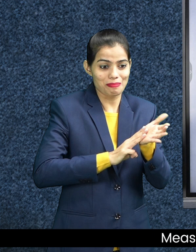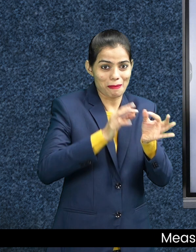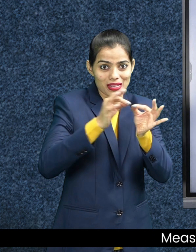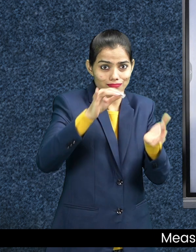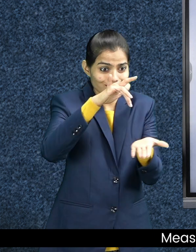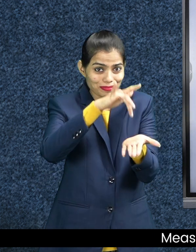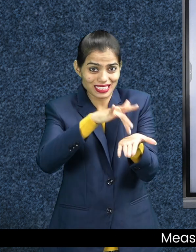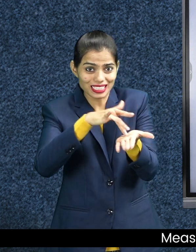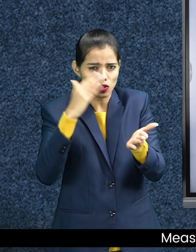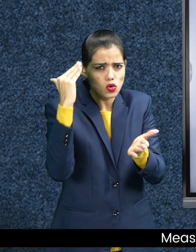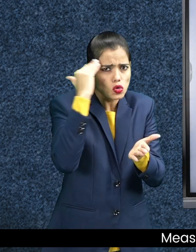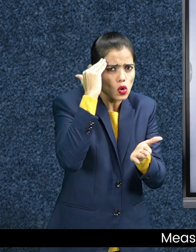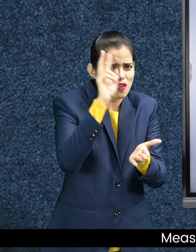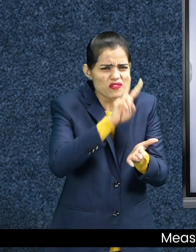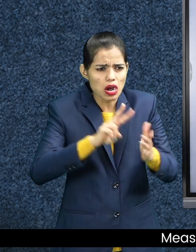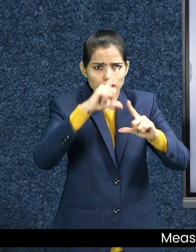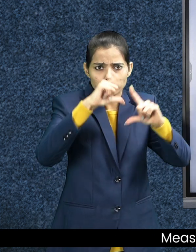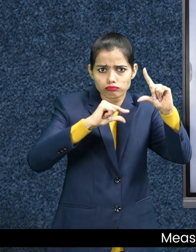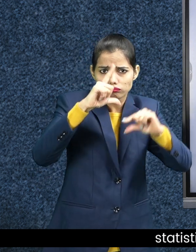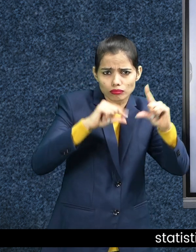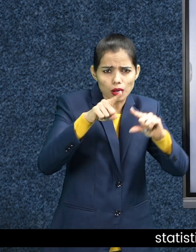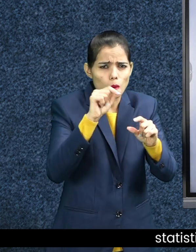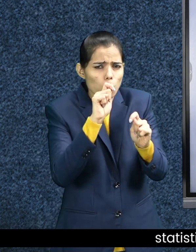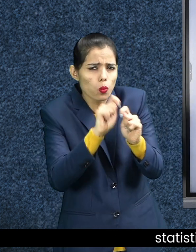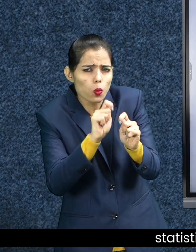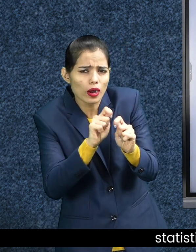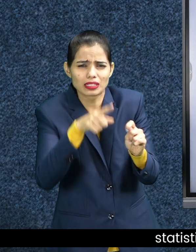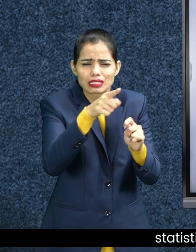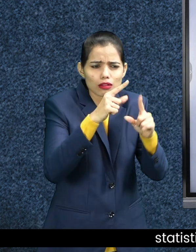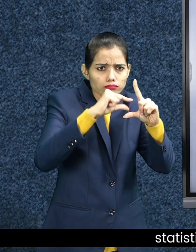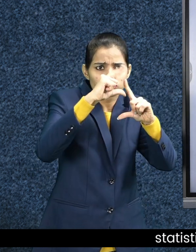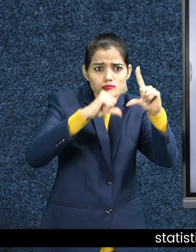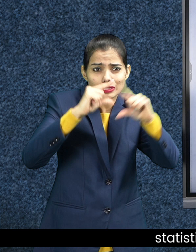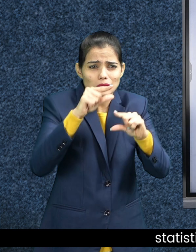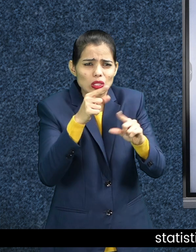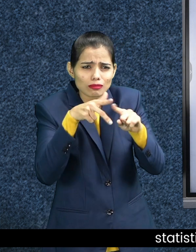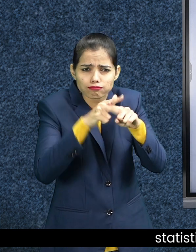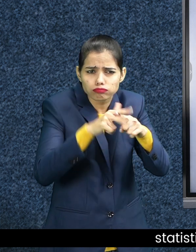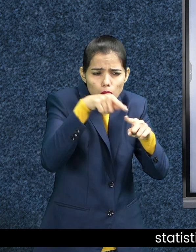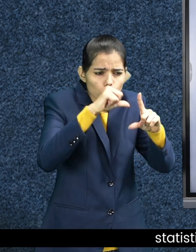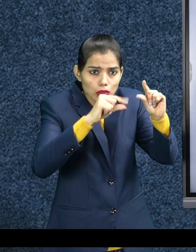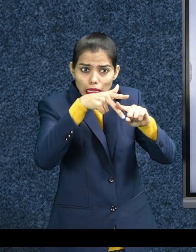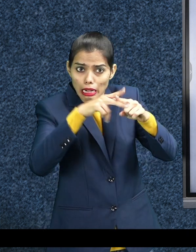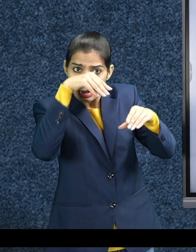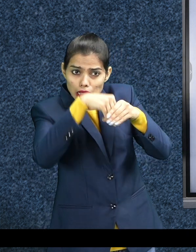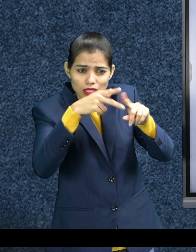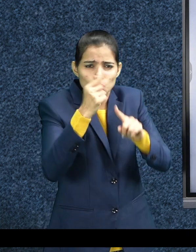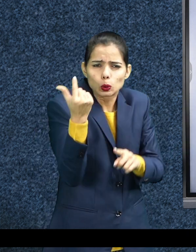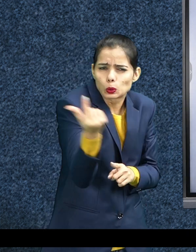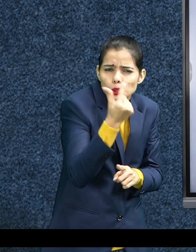Measure of central tendency are fundamental statistical tools used to describe and understand the center or average of